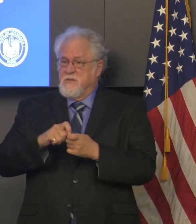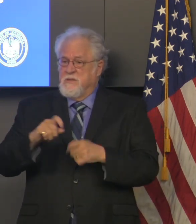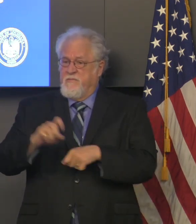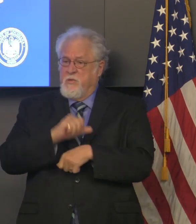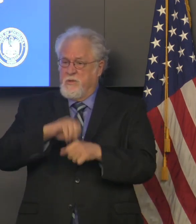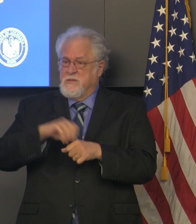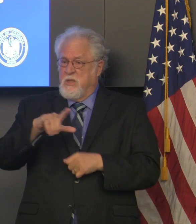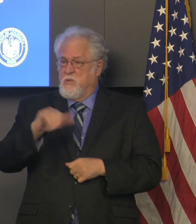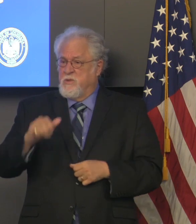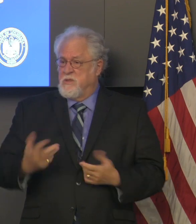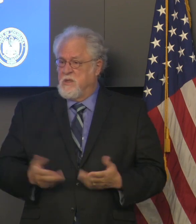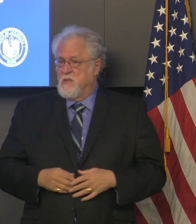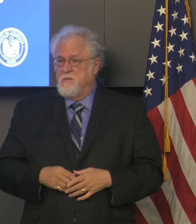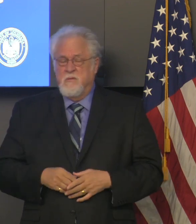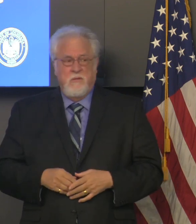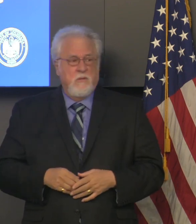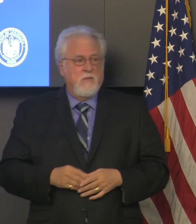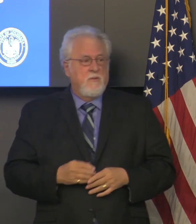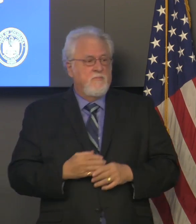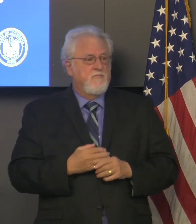Louisiana.